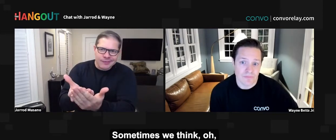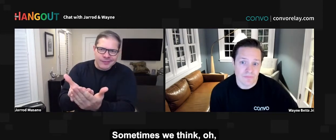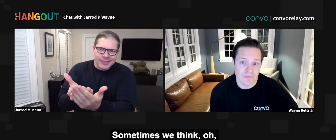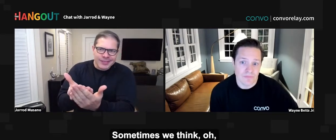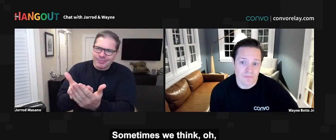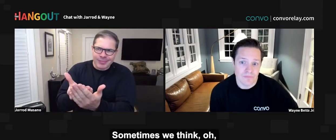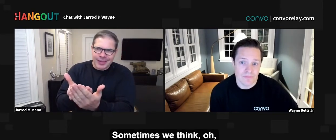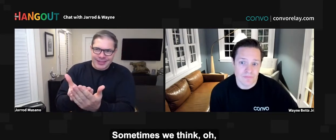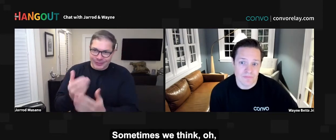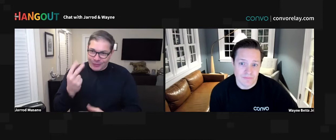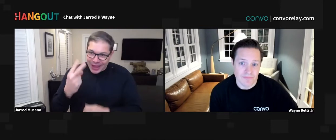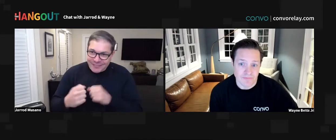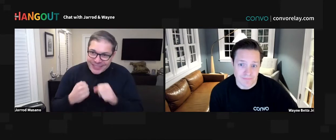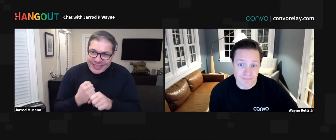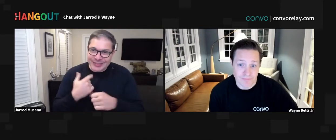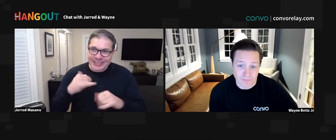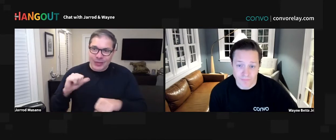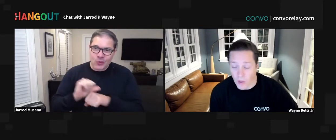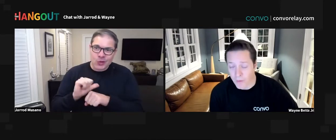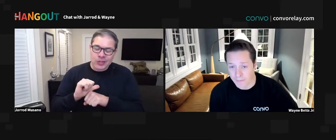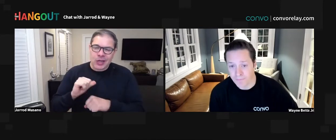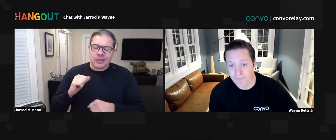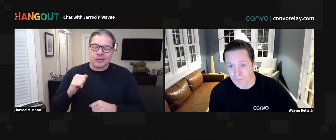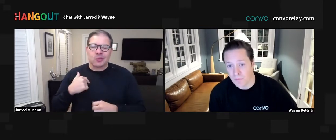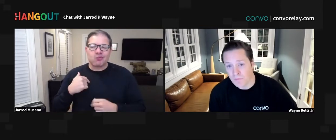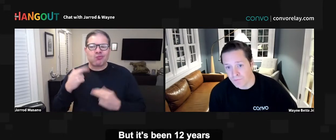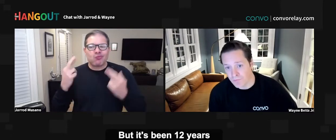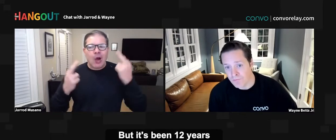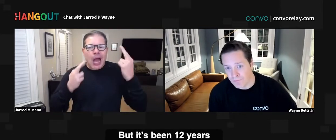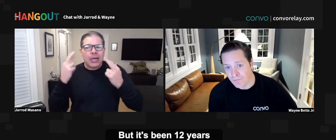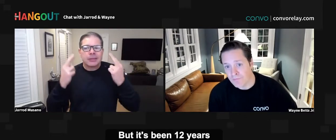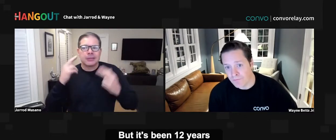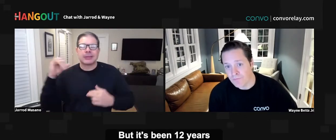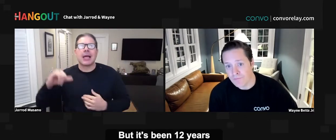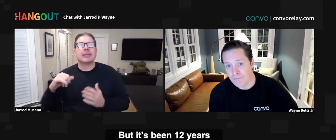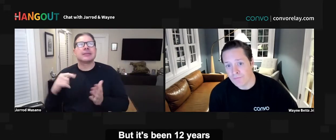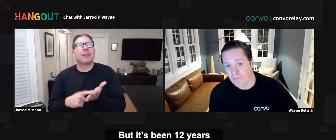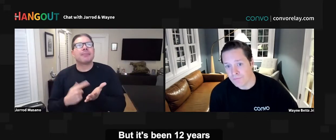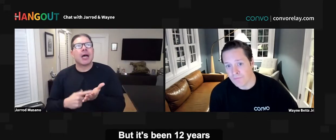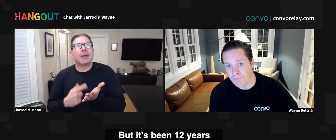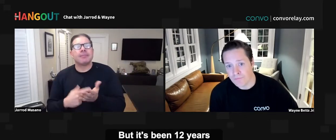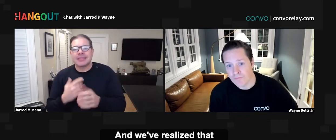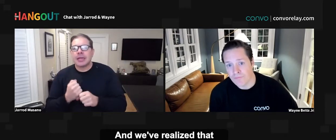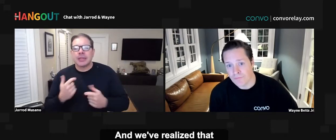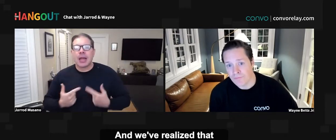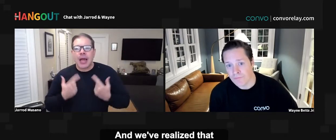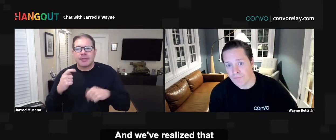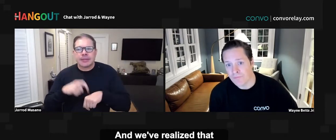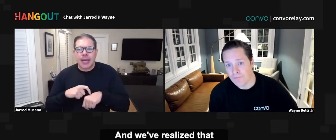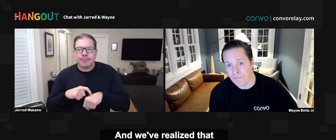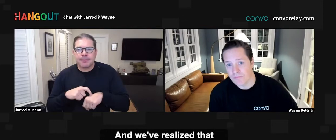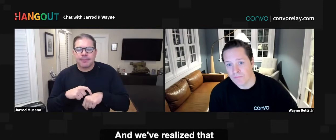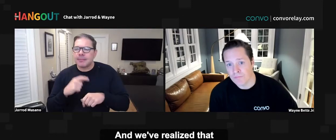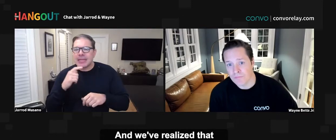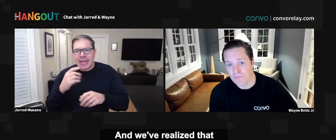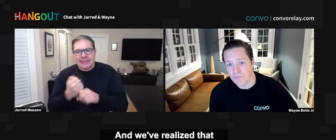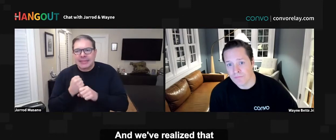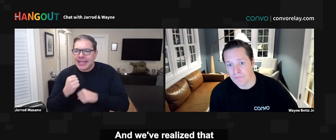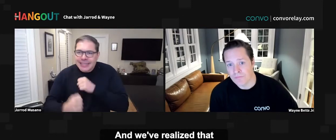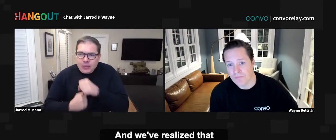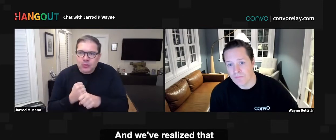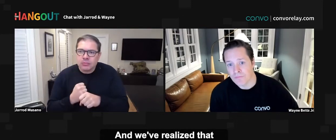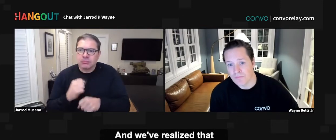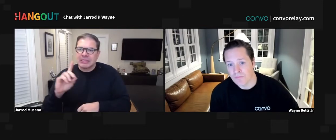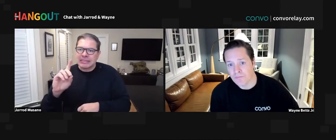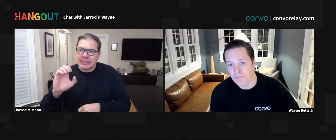Sometimes we think, oh, it'll be 2 or 3 years when we arrive at that. But it's been 12 years we've been at work at this, and we've realized that sometimes it